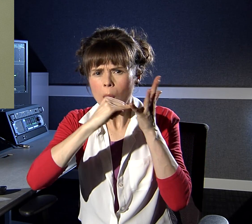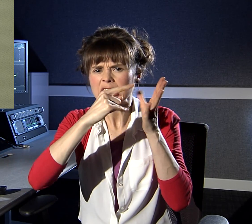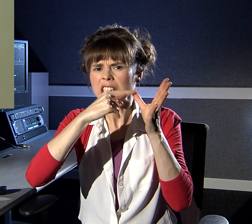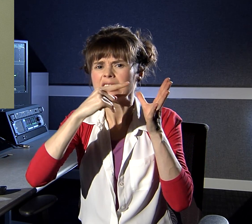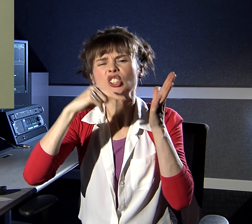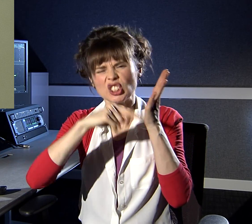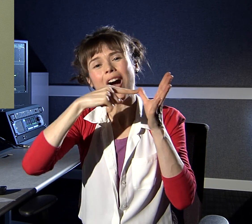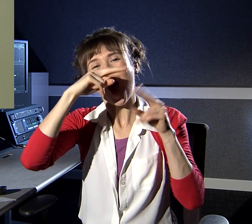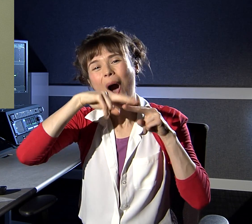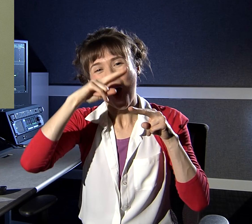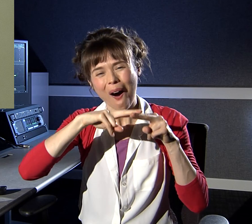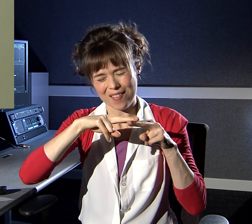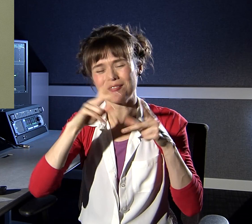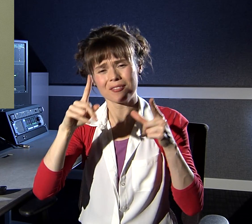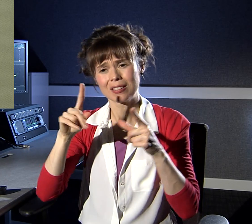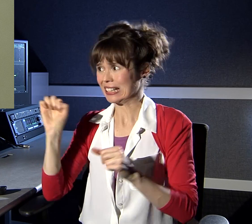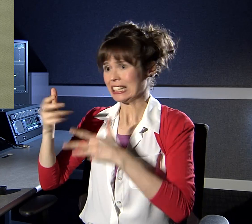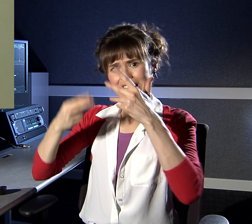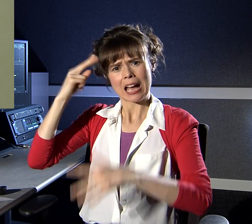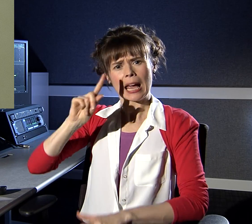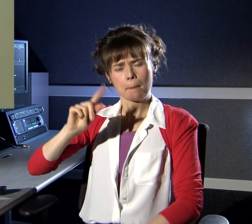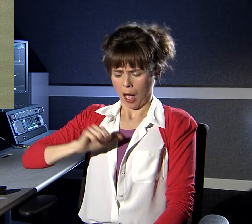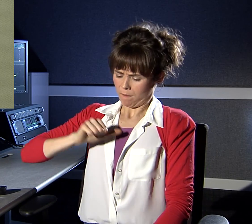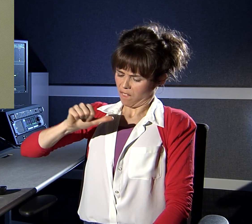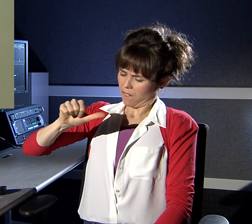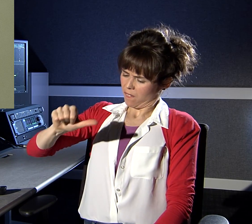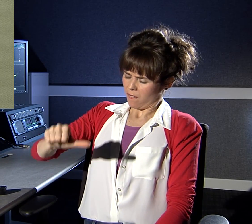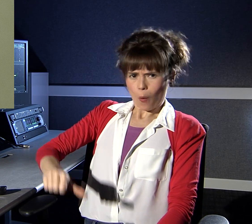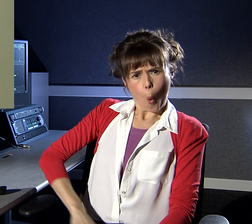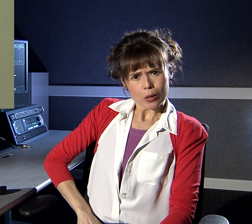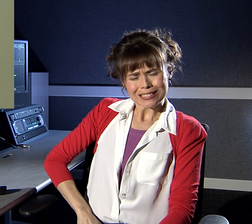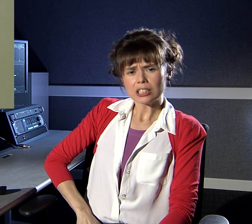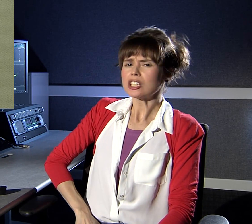This man's name is Falstaff, and the sign name I'll use is like this.